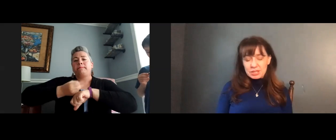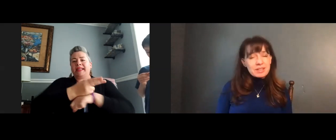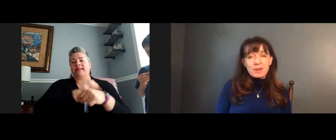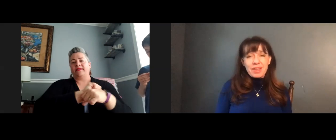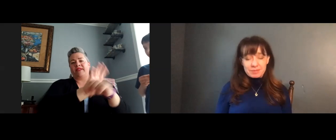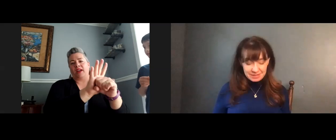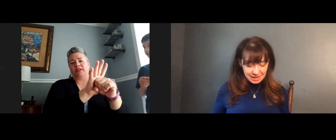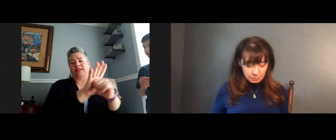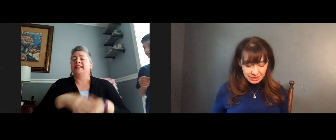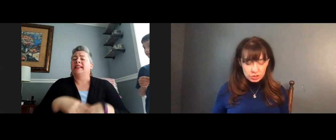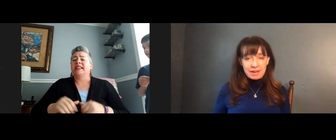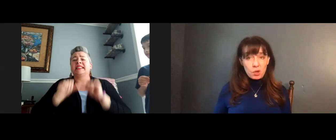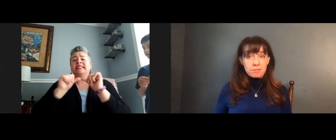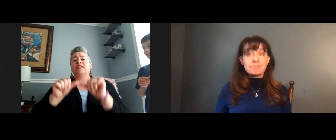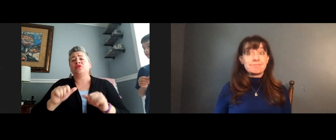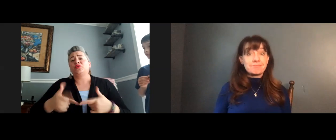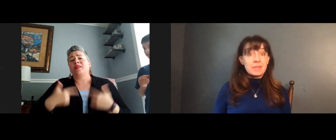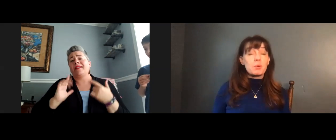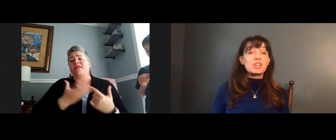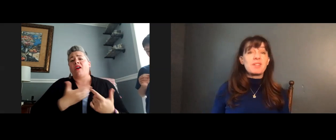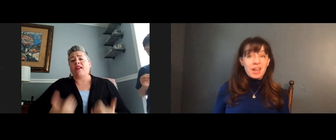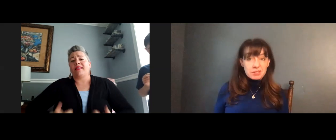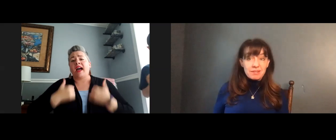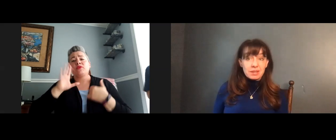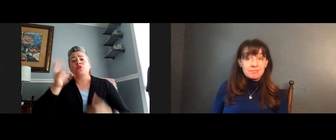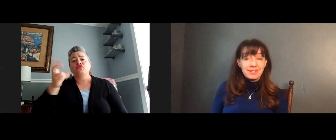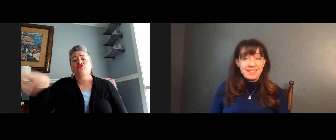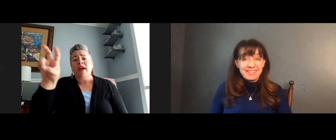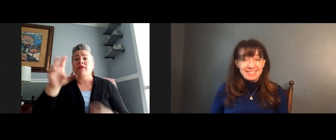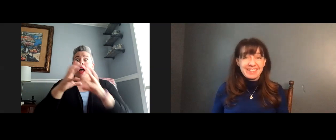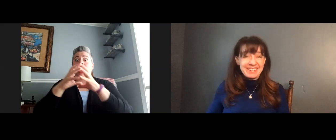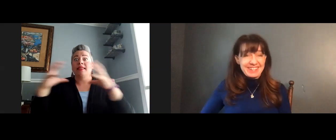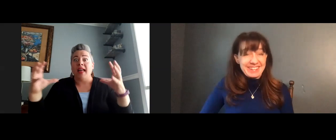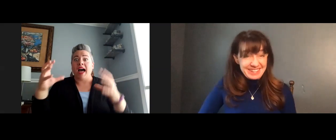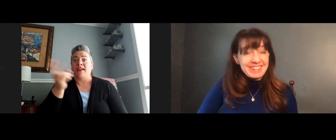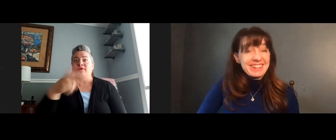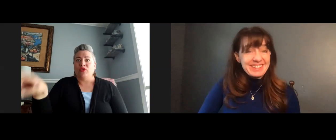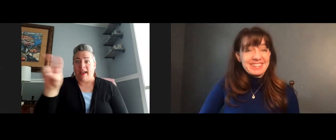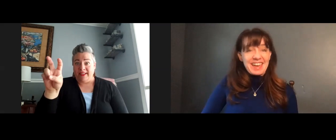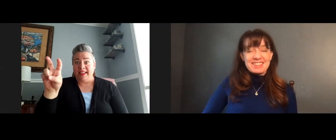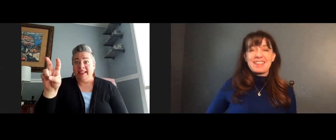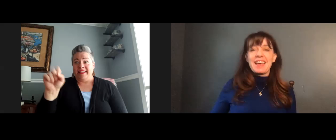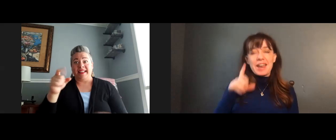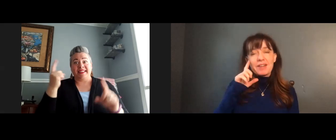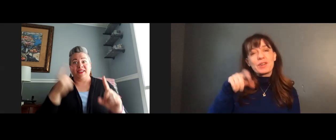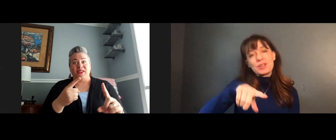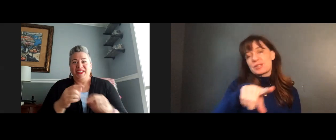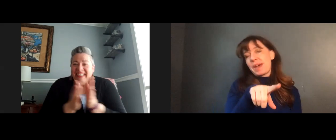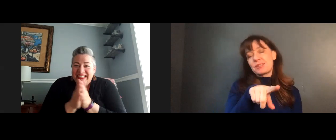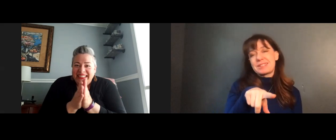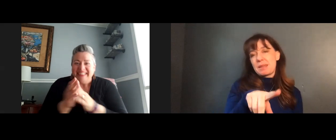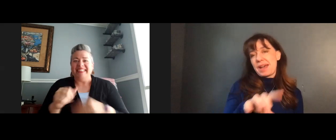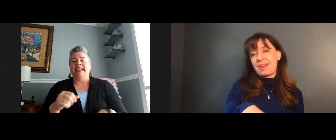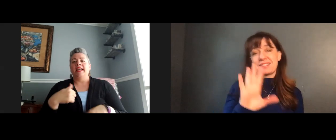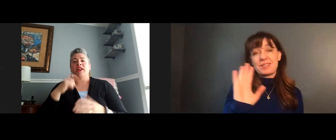continue to live our lives and we're going to travel we're going to do a lot of traveling yes and if you'll